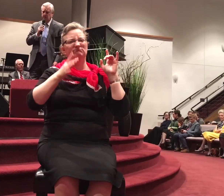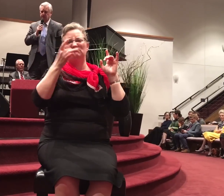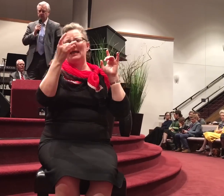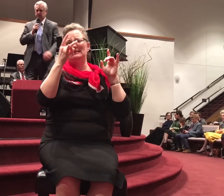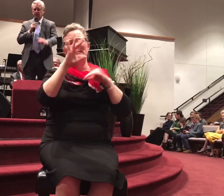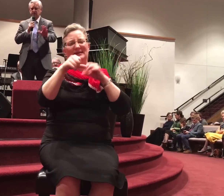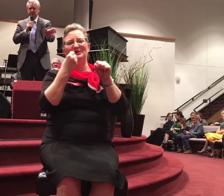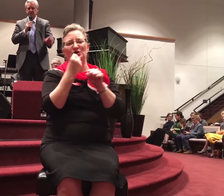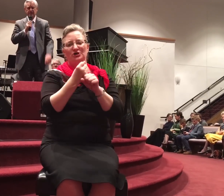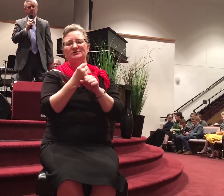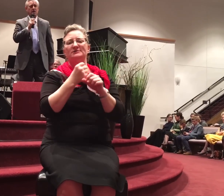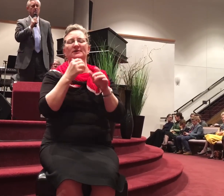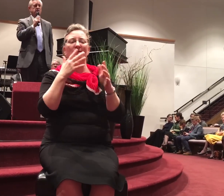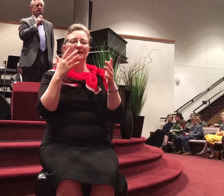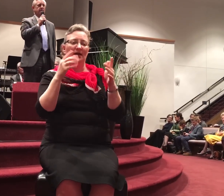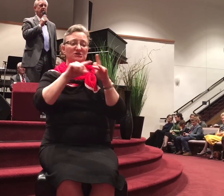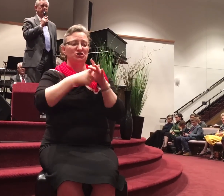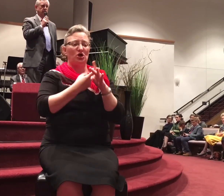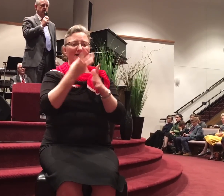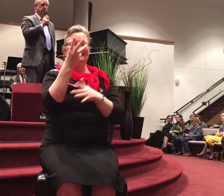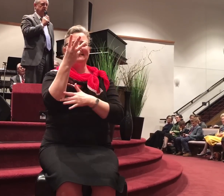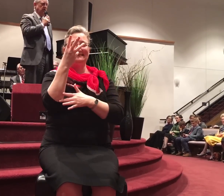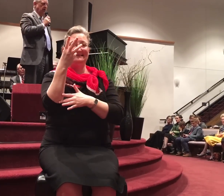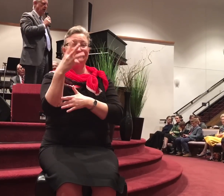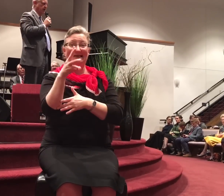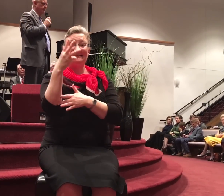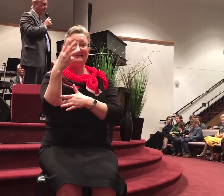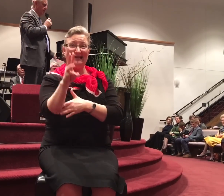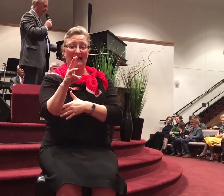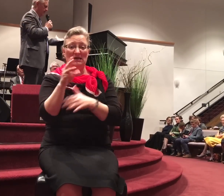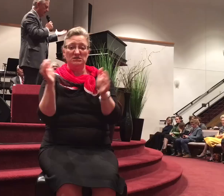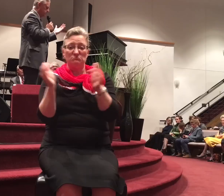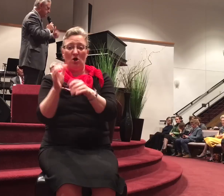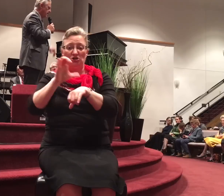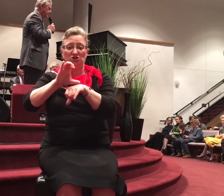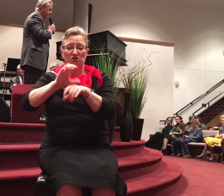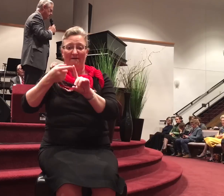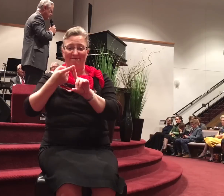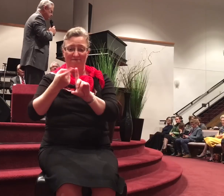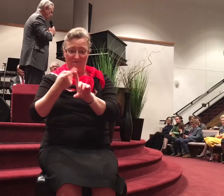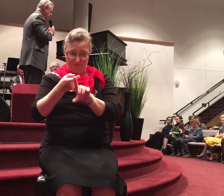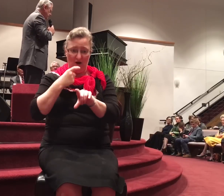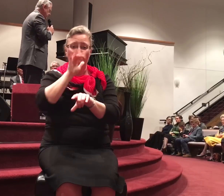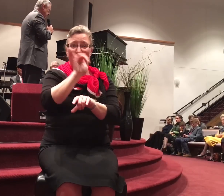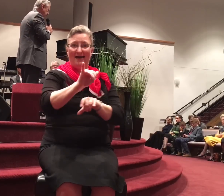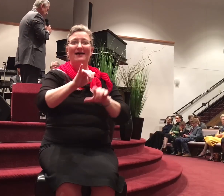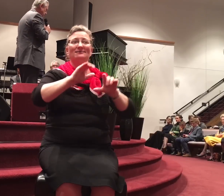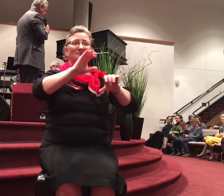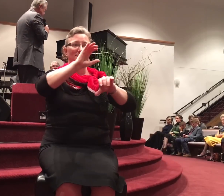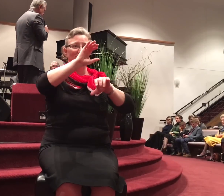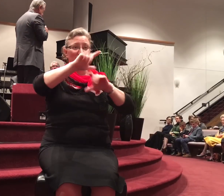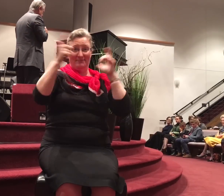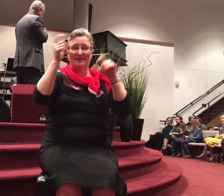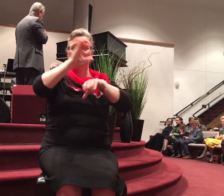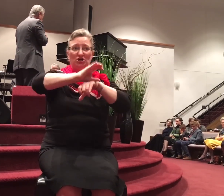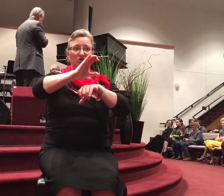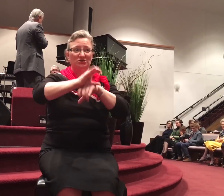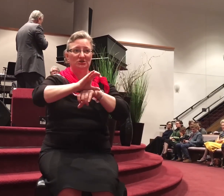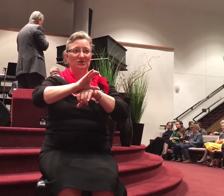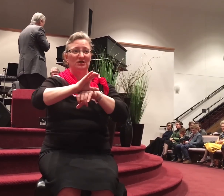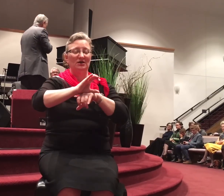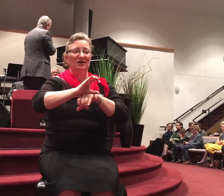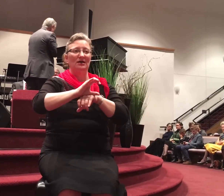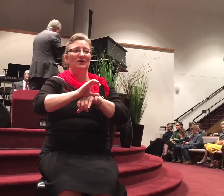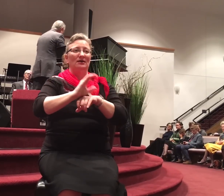church. And we started 16 daughter works out of that church in that time period as well. And we saw the church grow